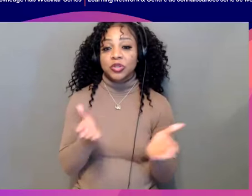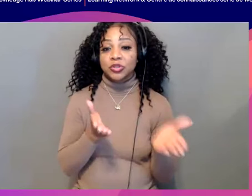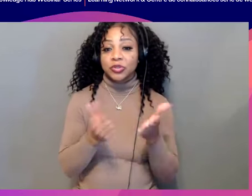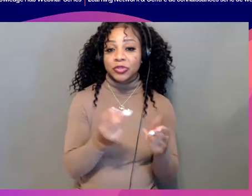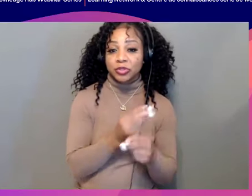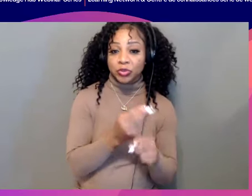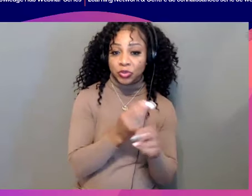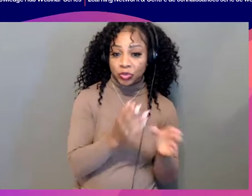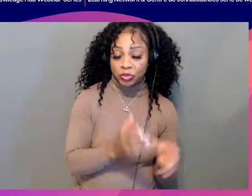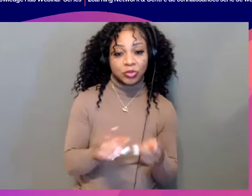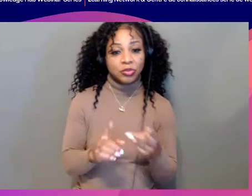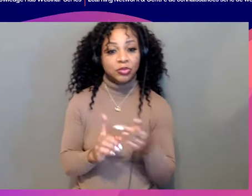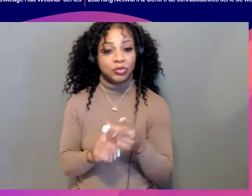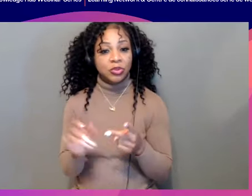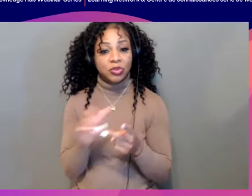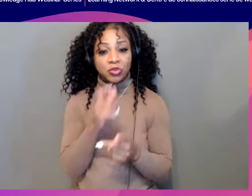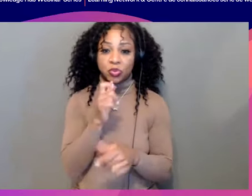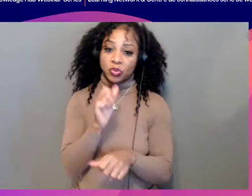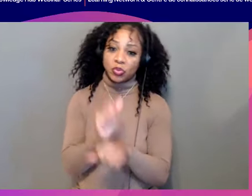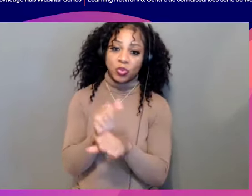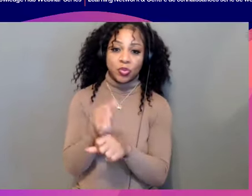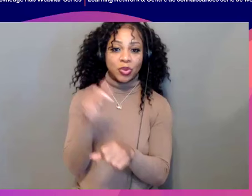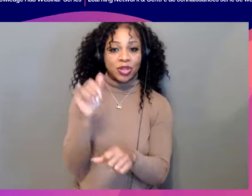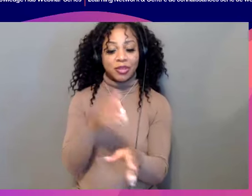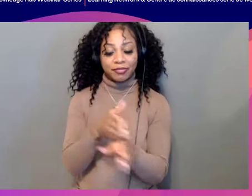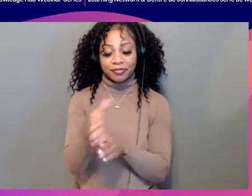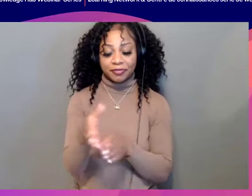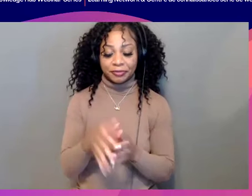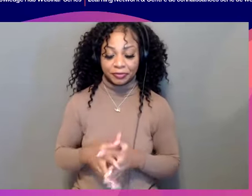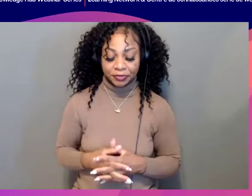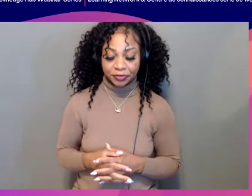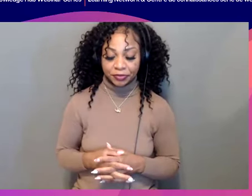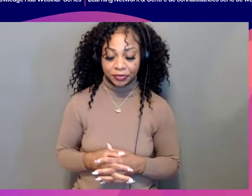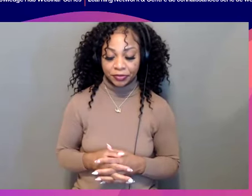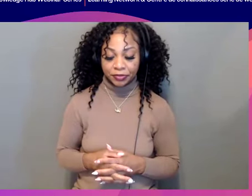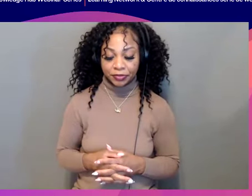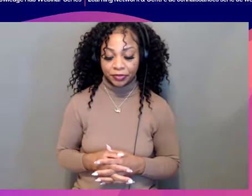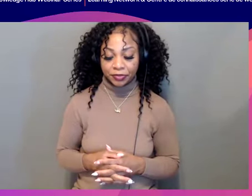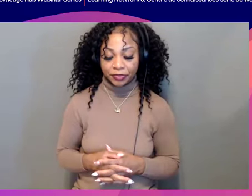well as people working in the field. And so